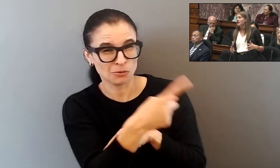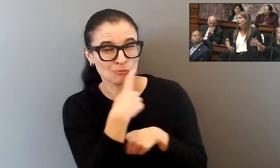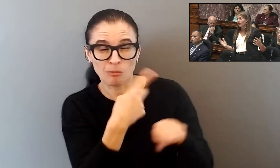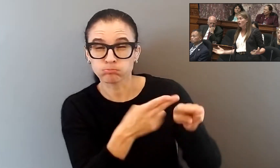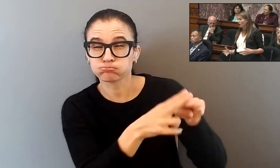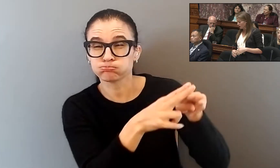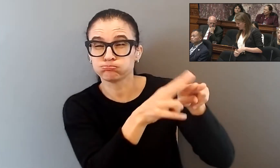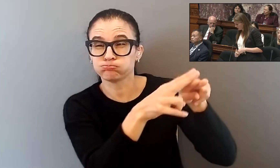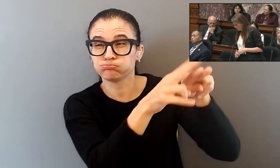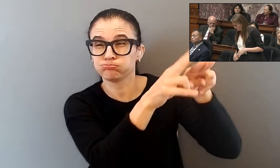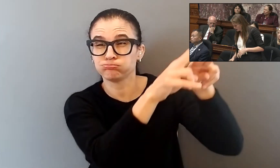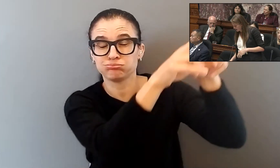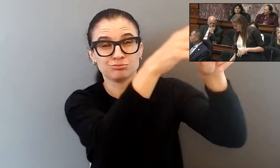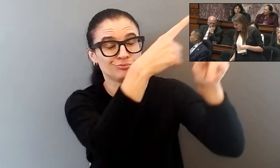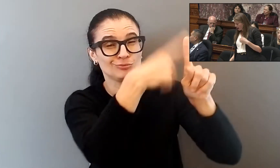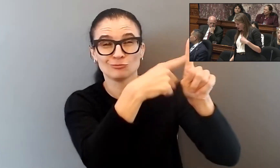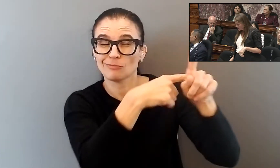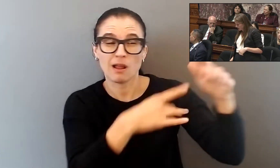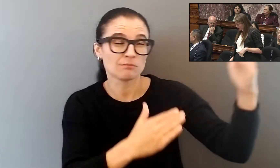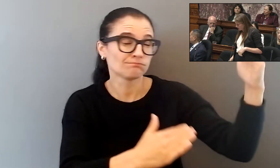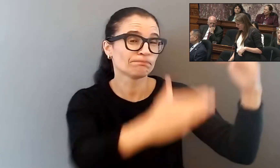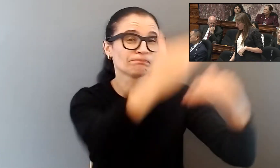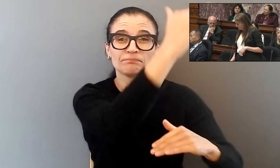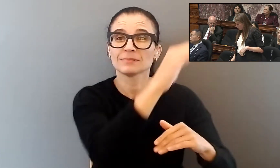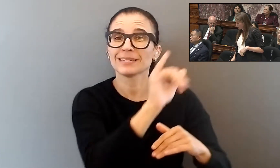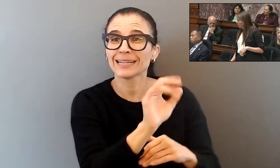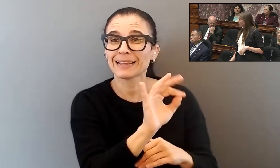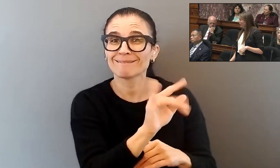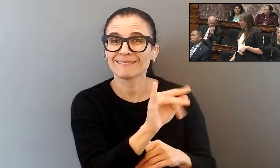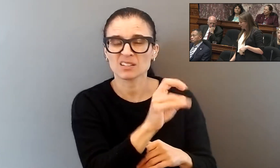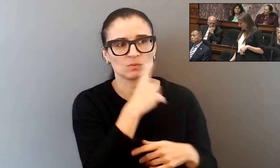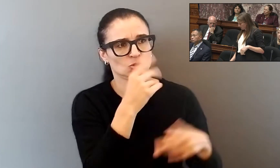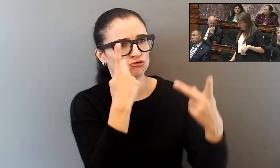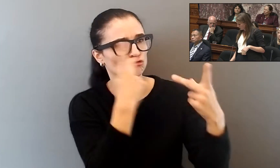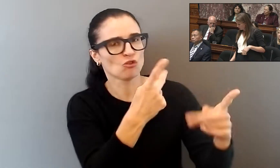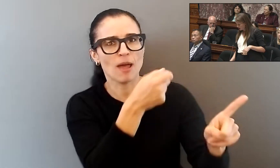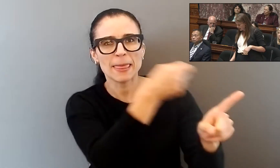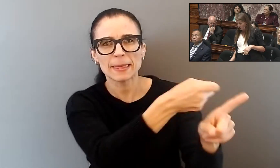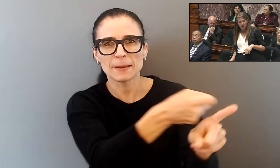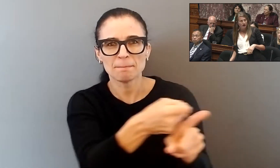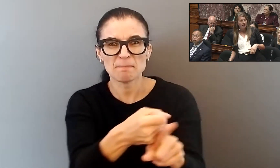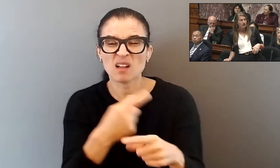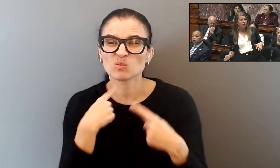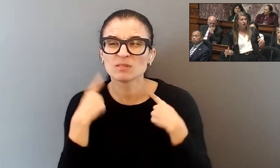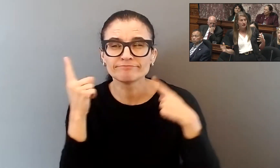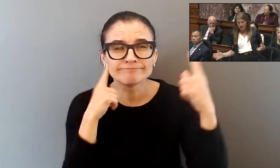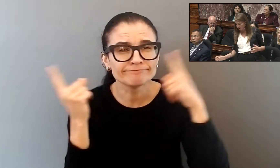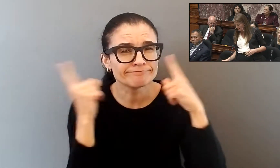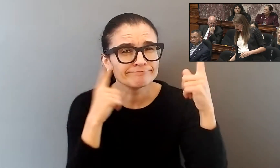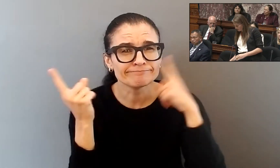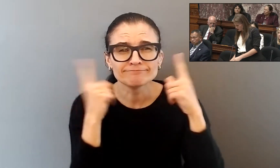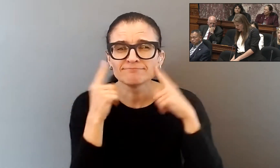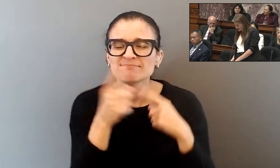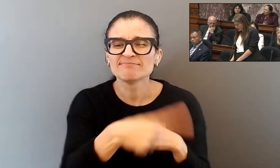impact, and we've all heard the stories. As a government, we have also created the Rental Protection Fund to